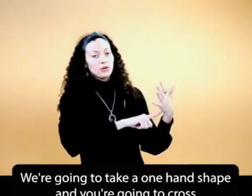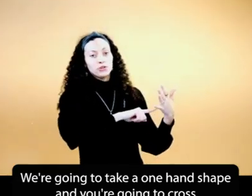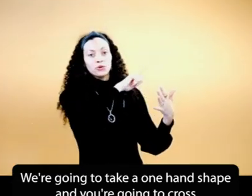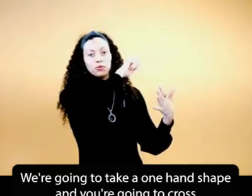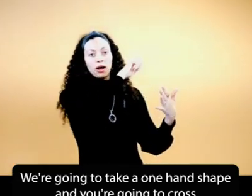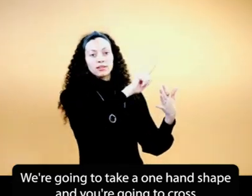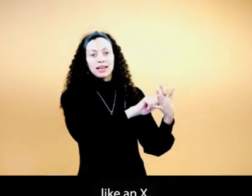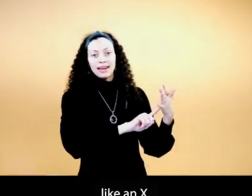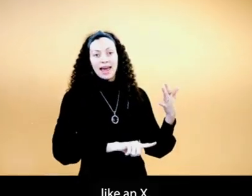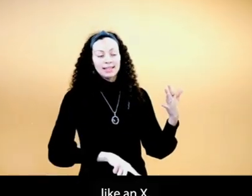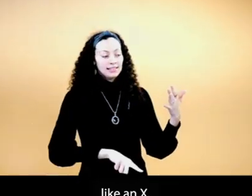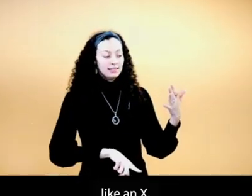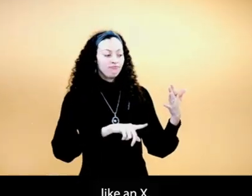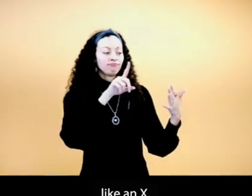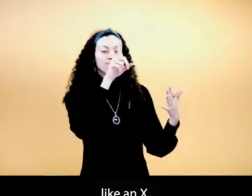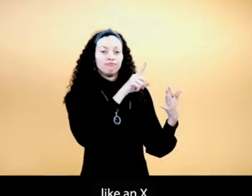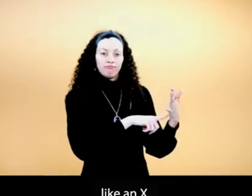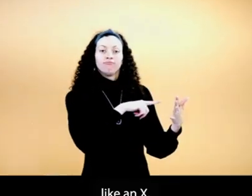to cross like an X.